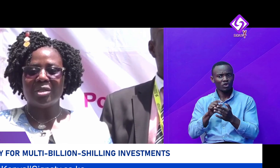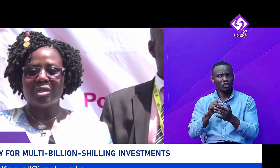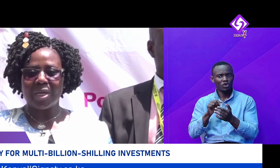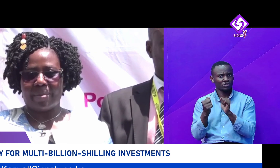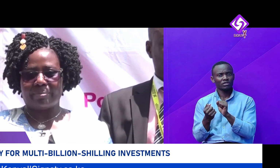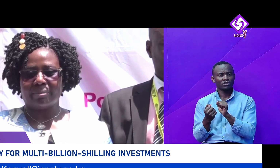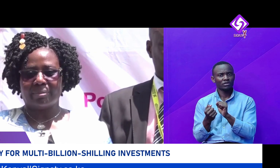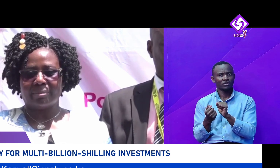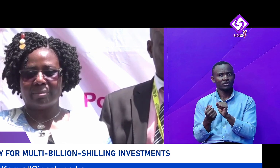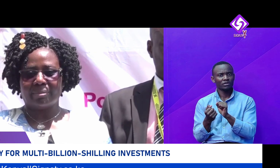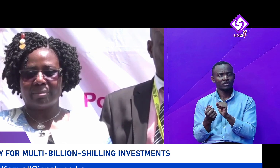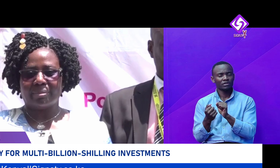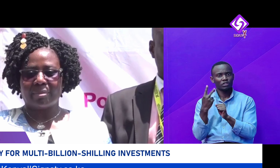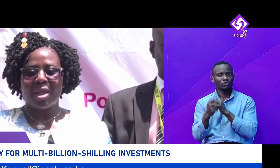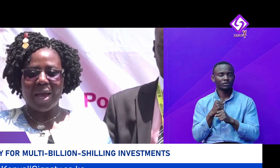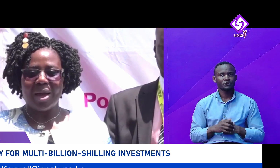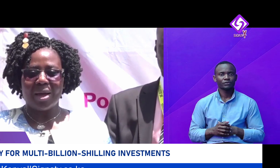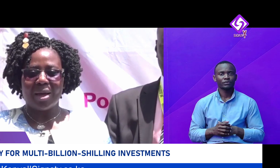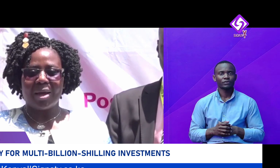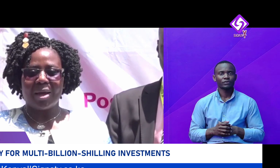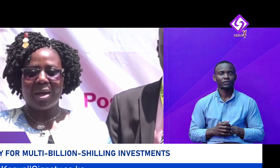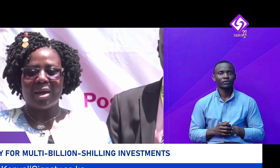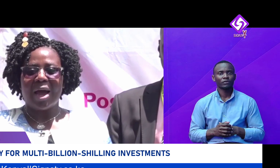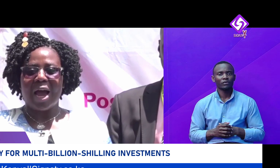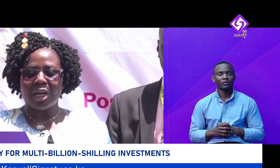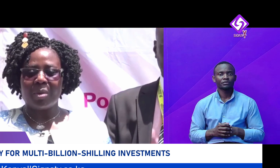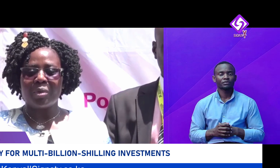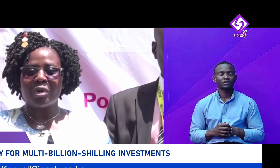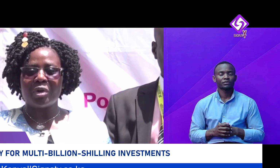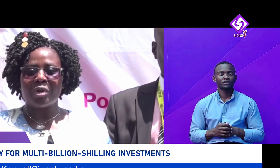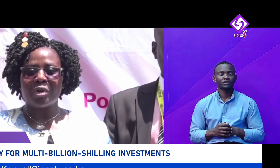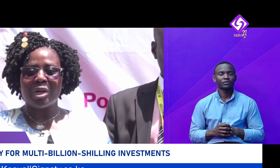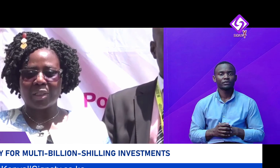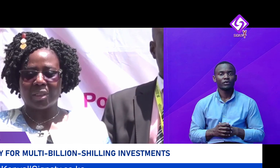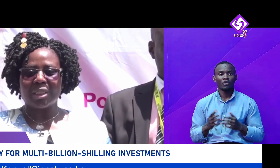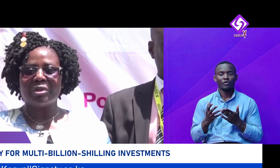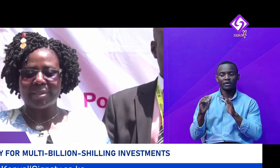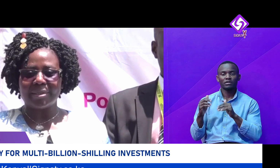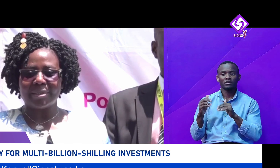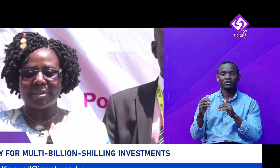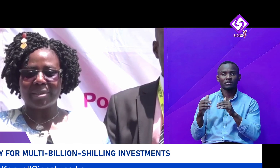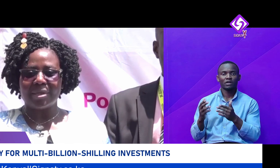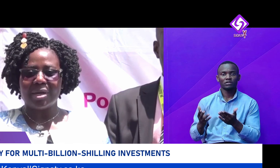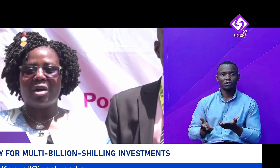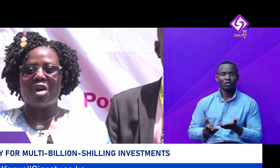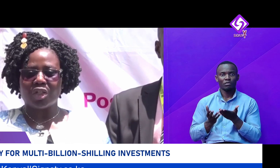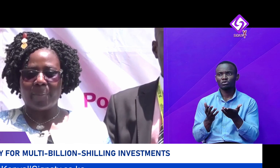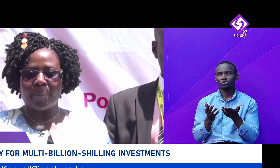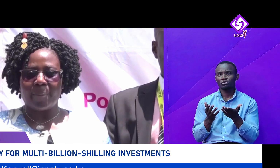in 2 years to come, where agriculture production in terms of rice,